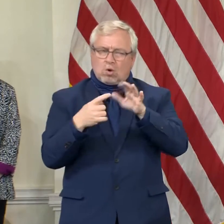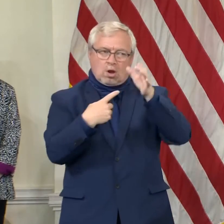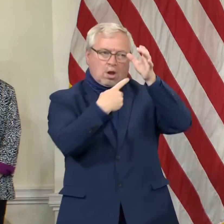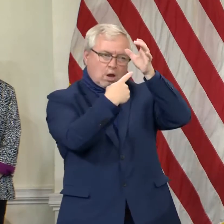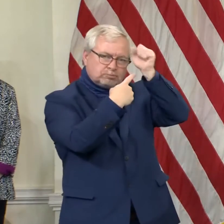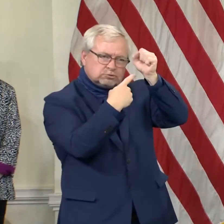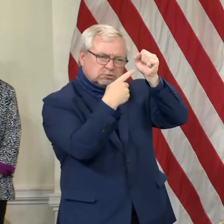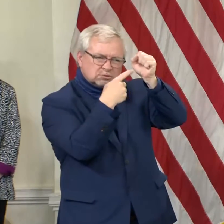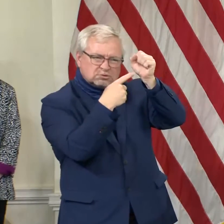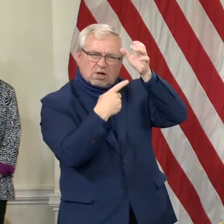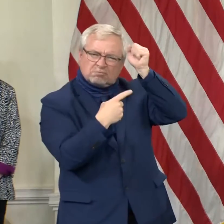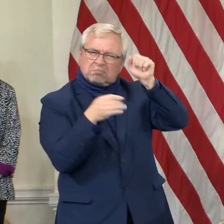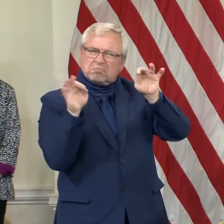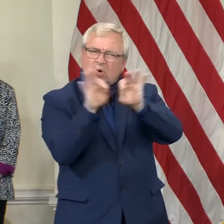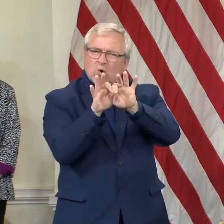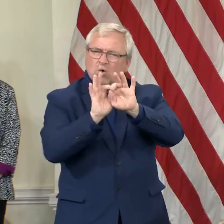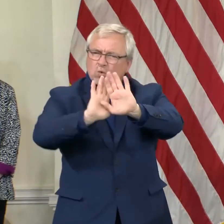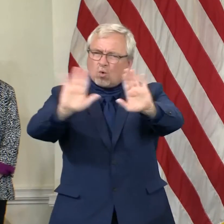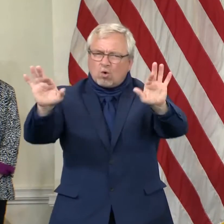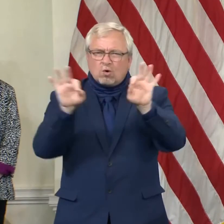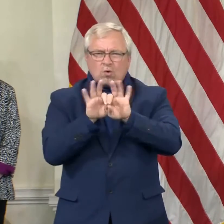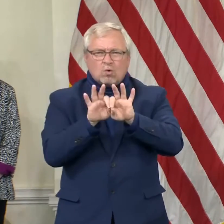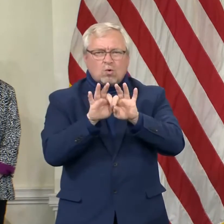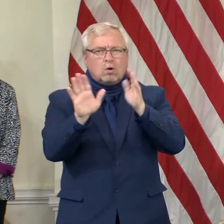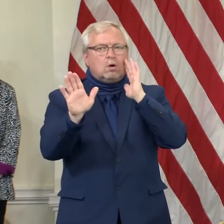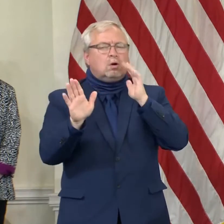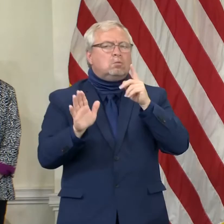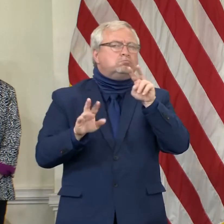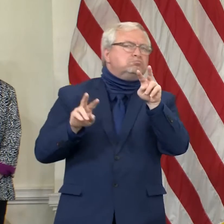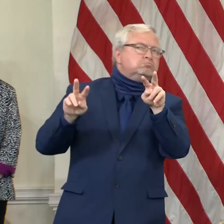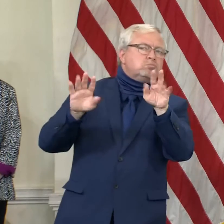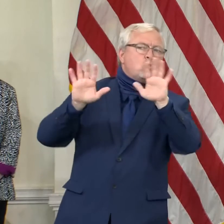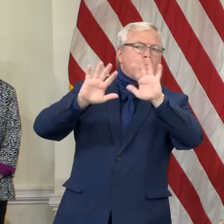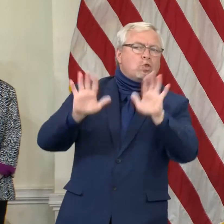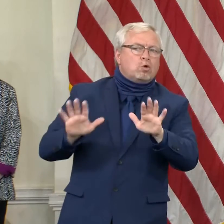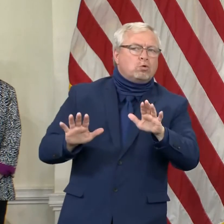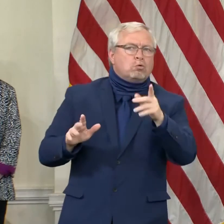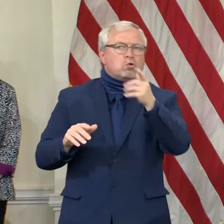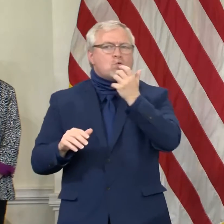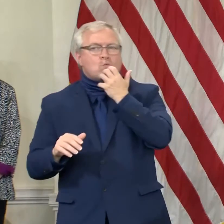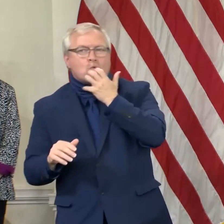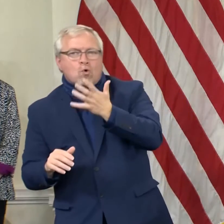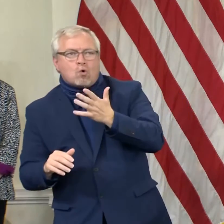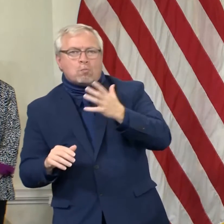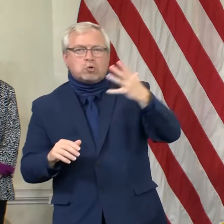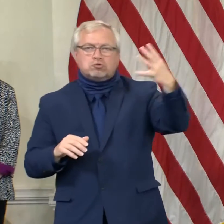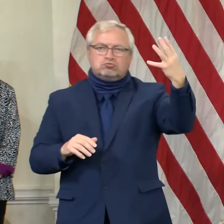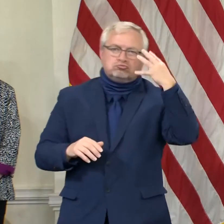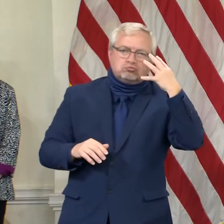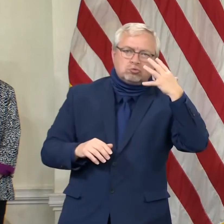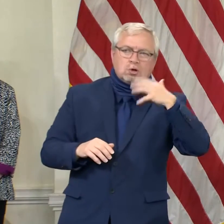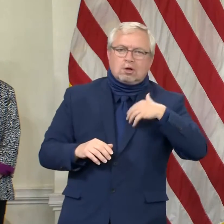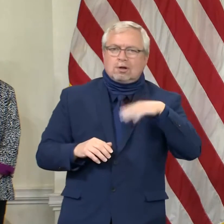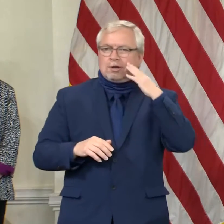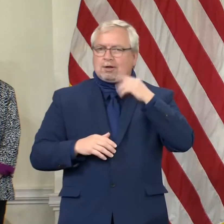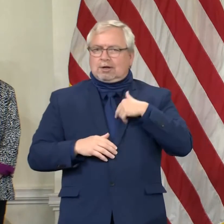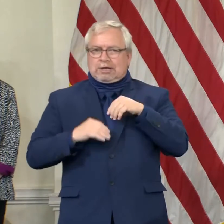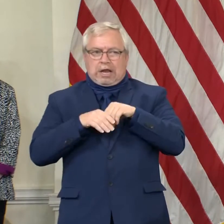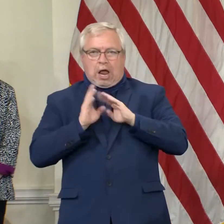As the weather warms up and we move to more outdoor activities, we need to keep a few things in